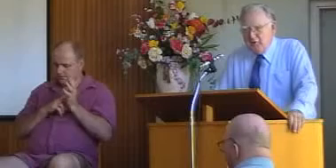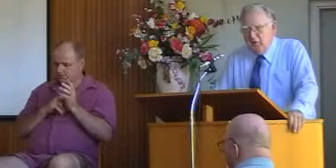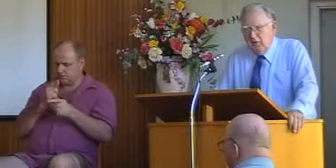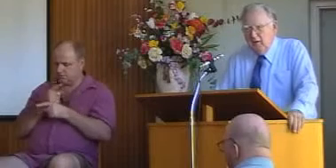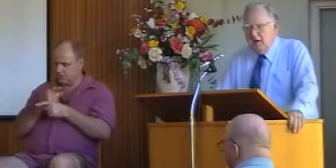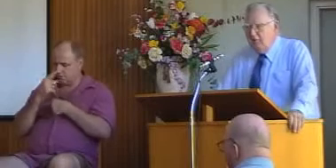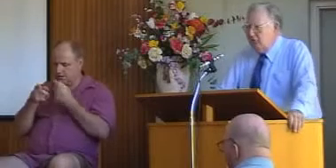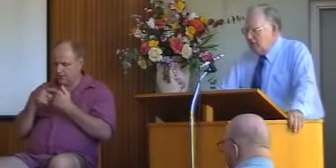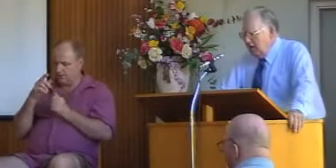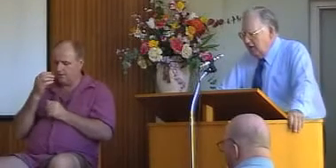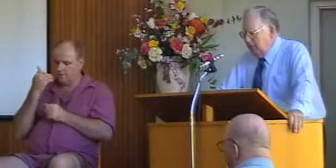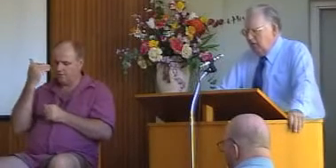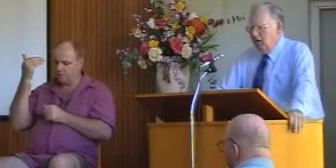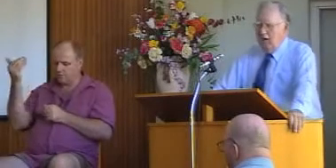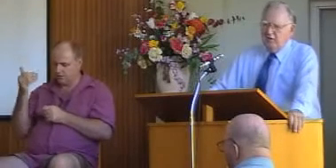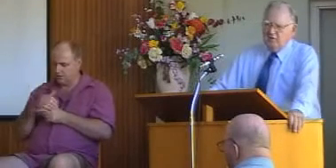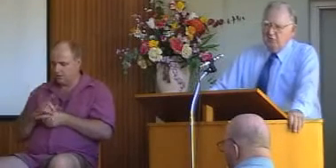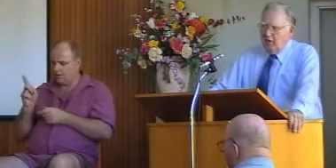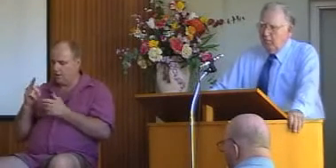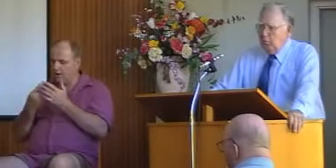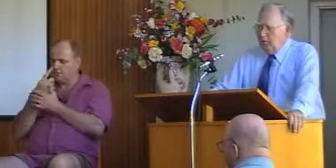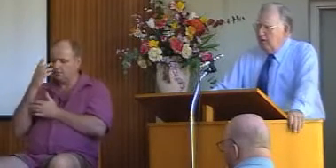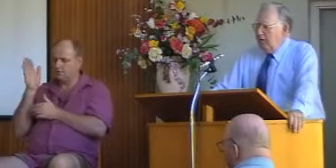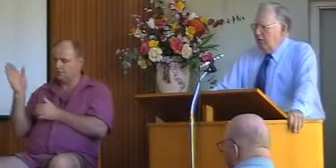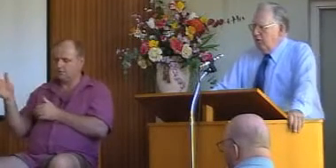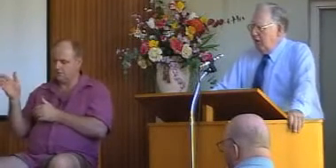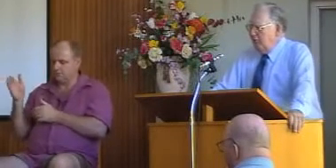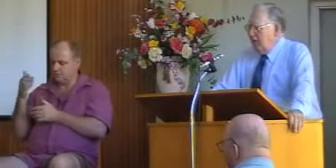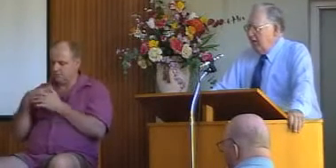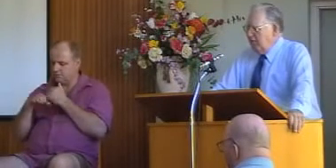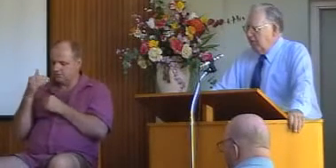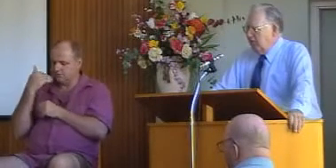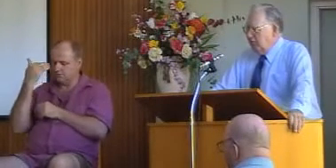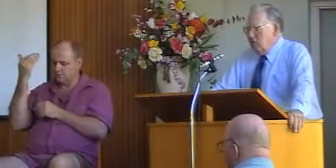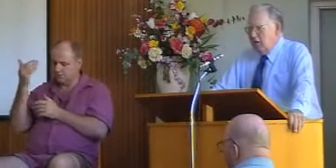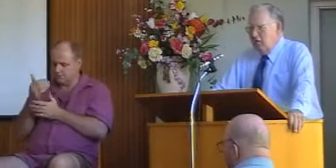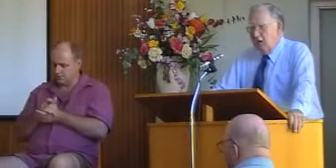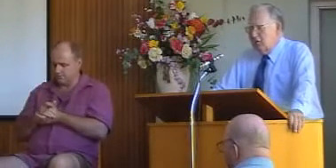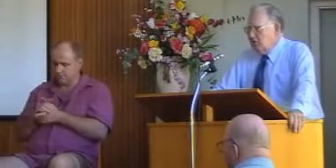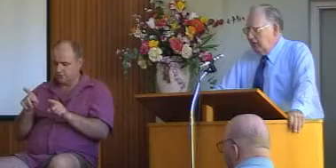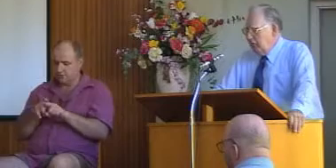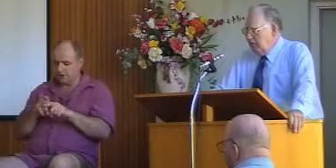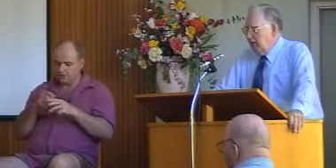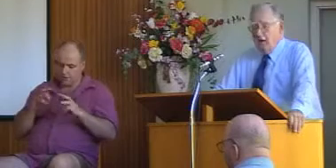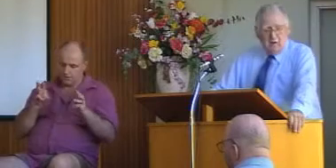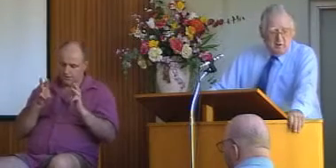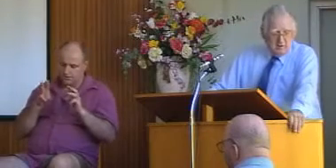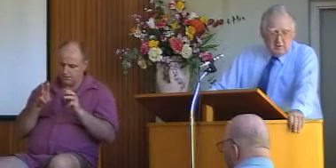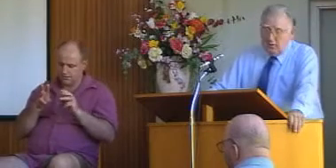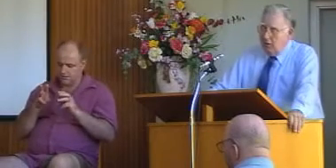has in store. The same as Philip would not have known that a few years hence he would have